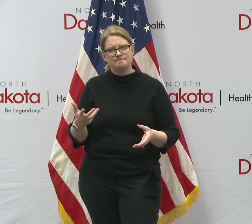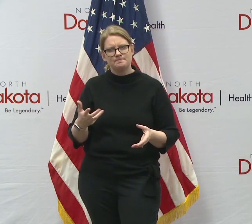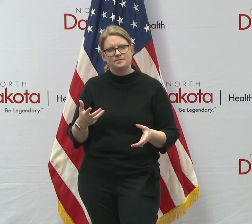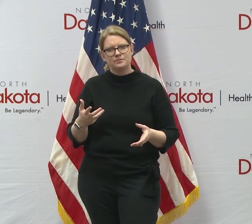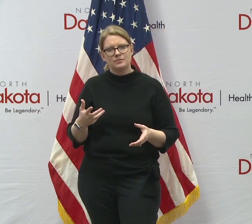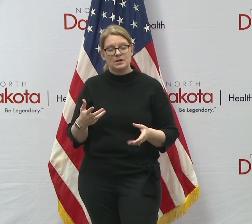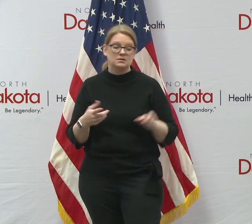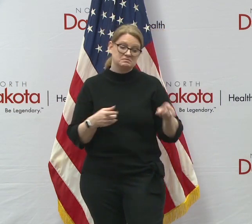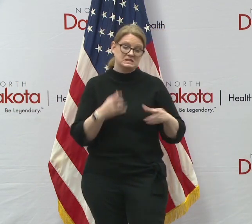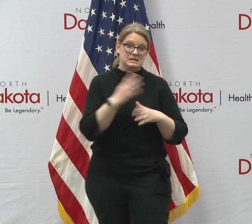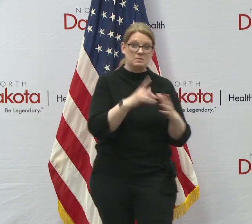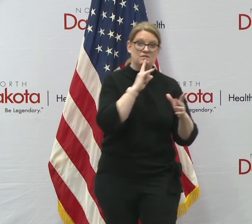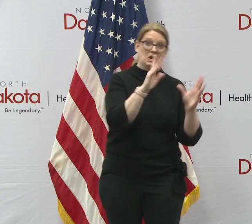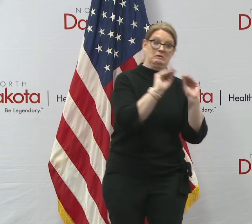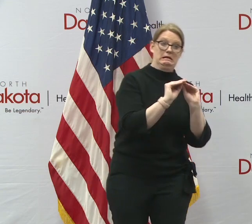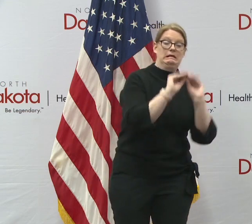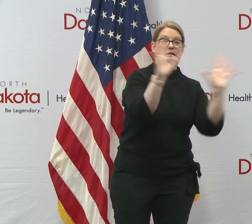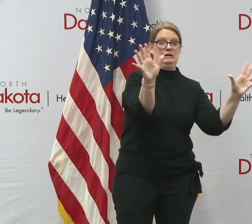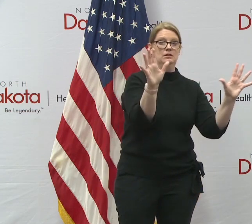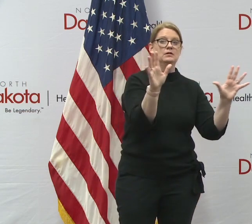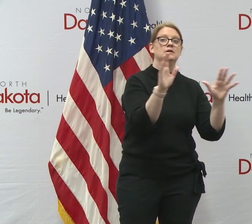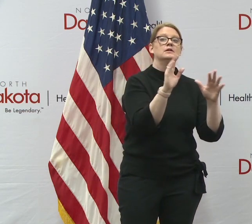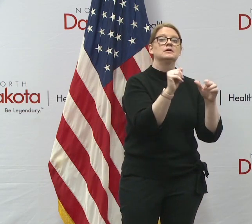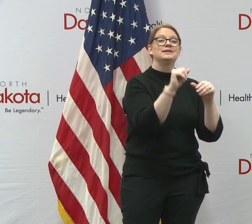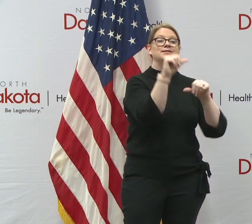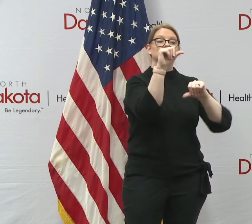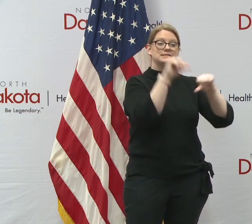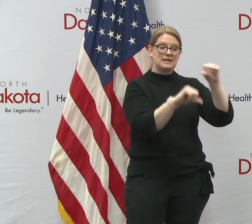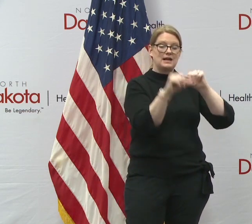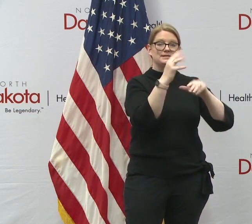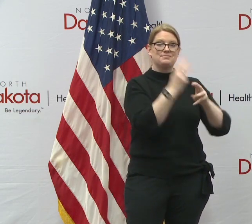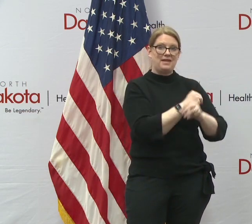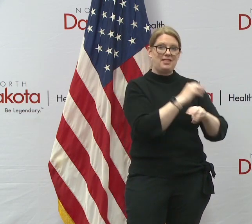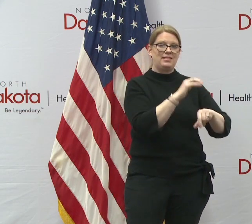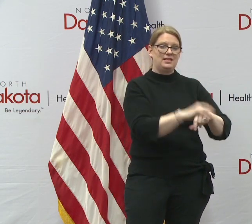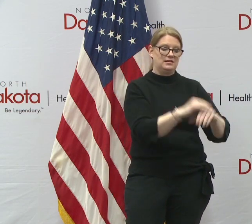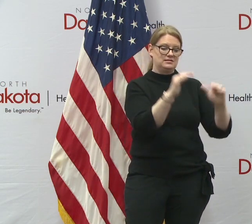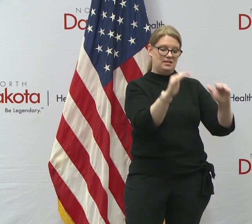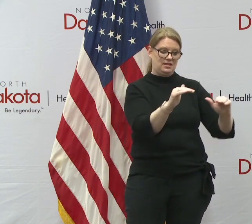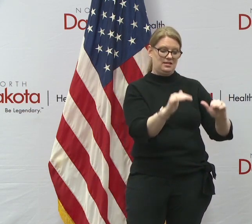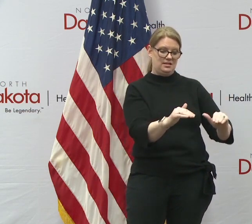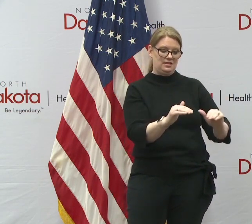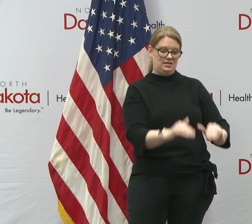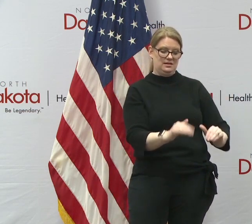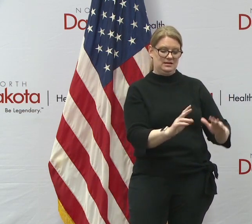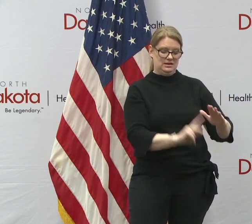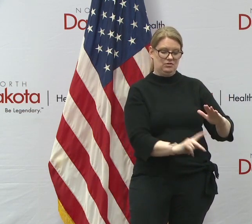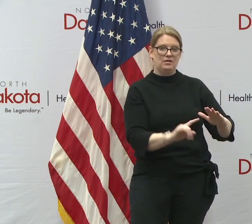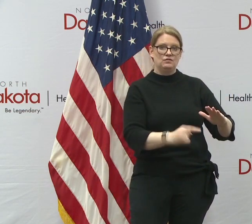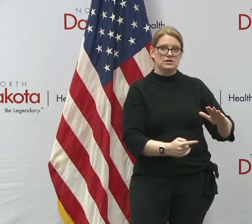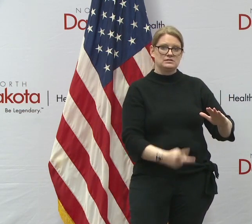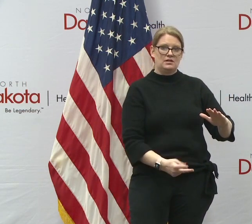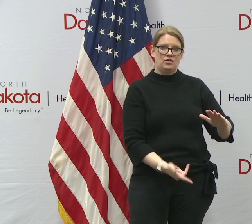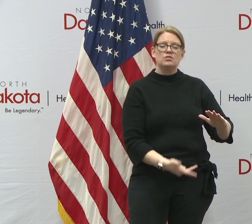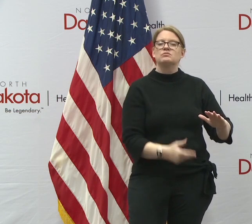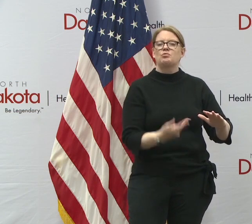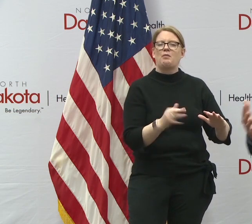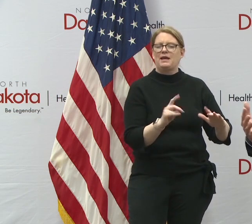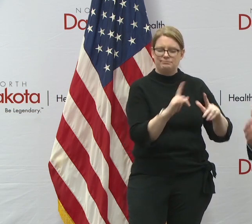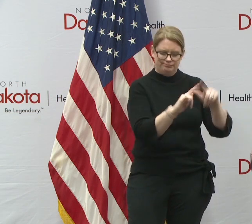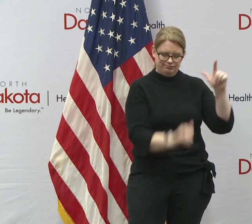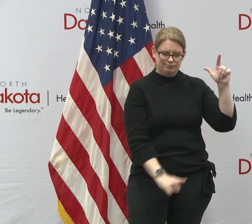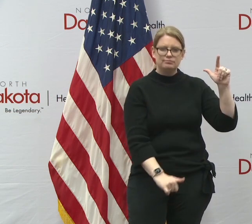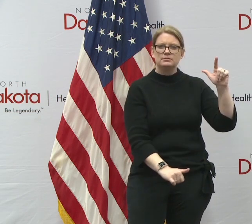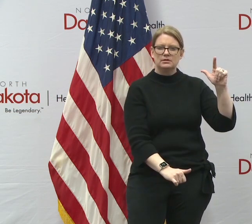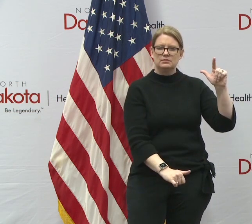clear, descriptive, by English, by math, by science, by kindergarten, by first grade, by second grade. So it was really how well they'd